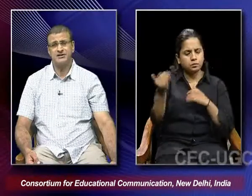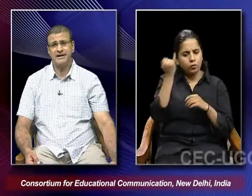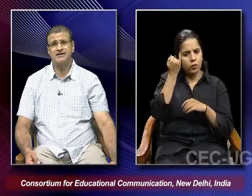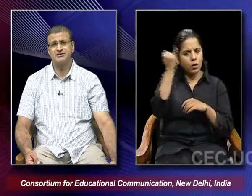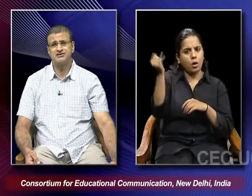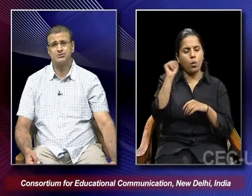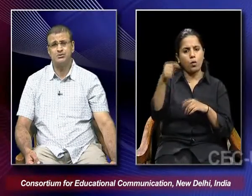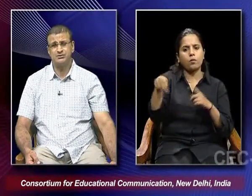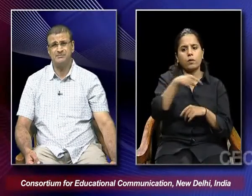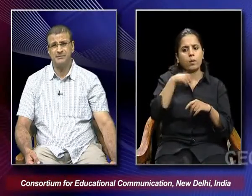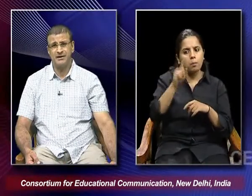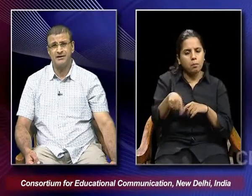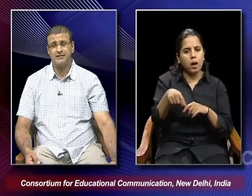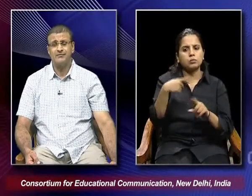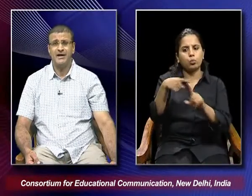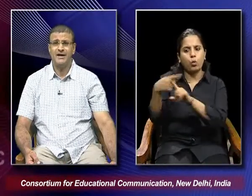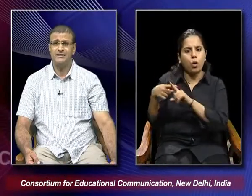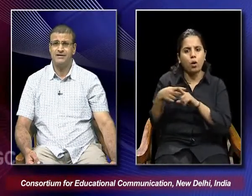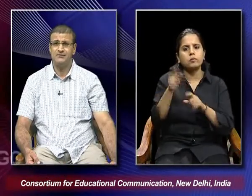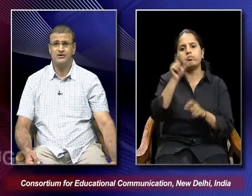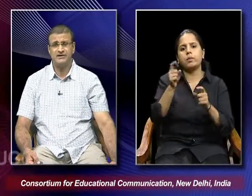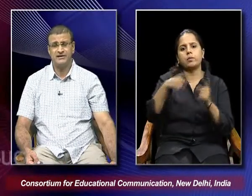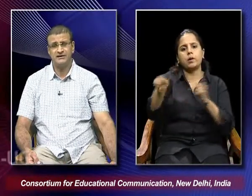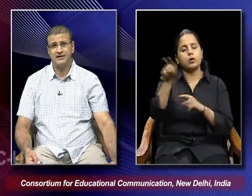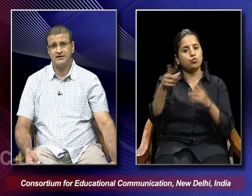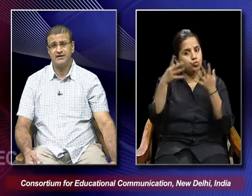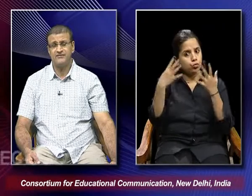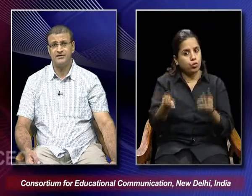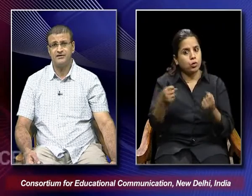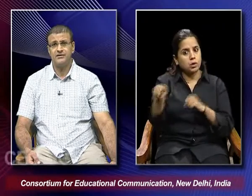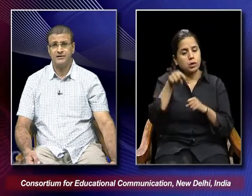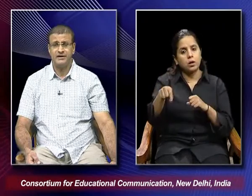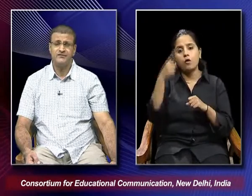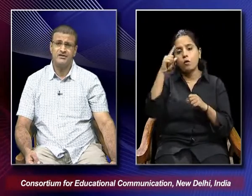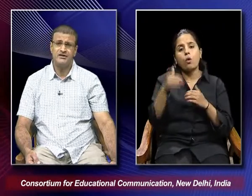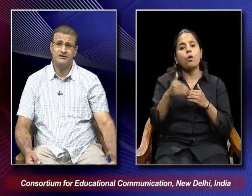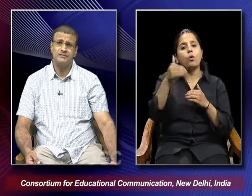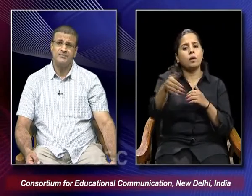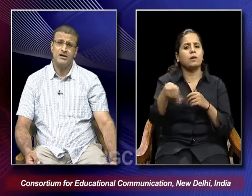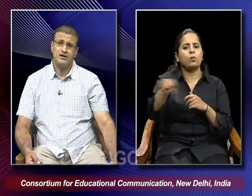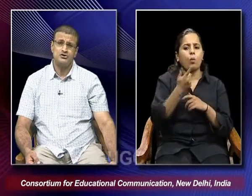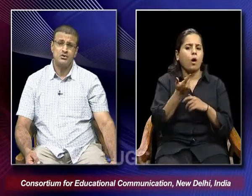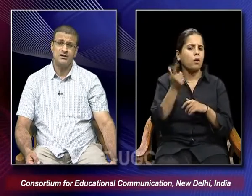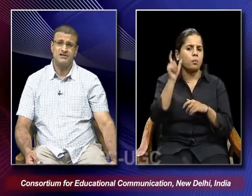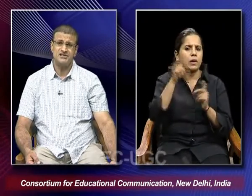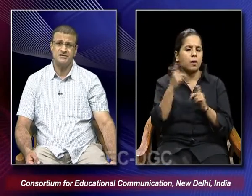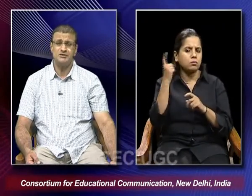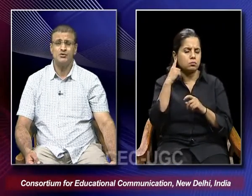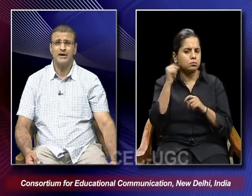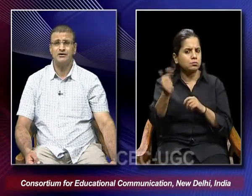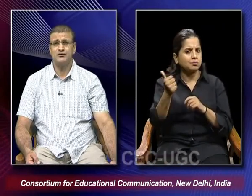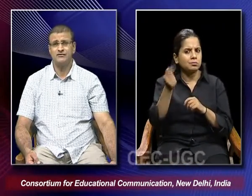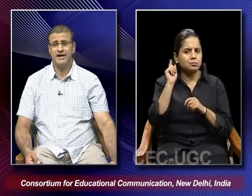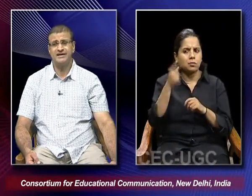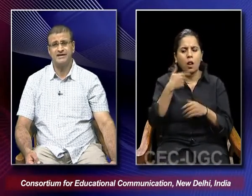ideals to the public, and they wanted that the deaf ear should listen to